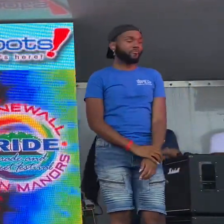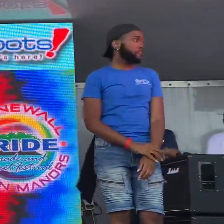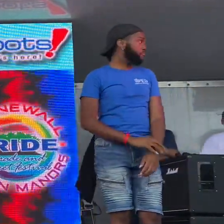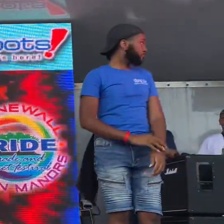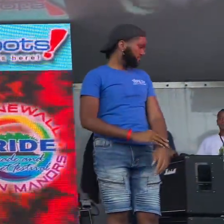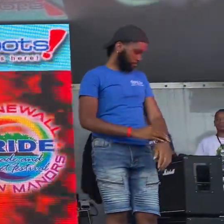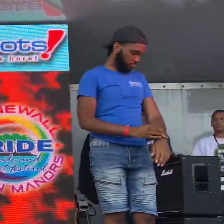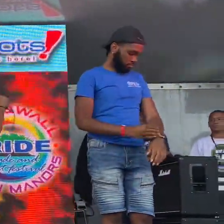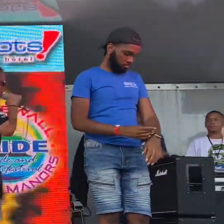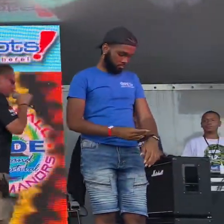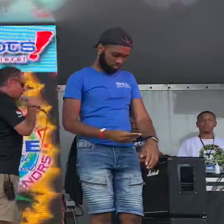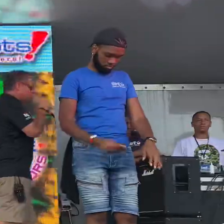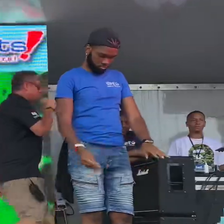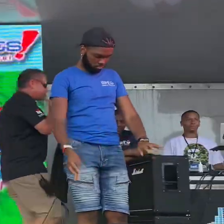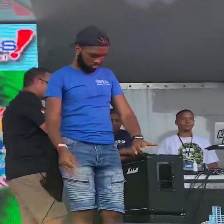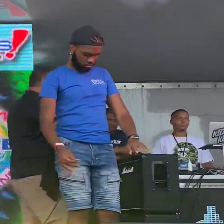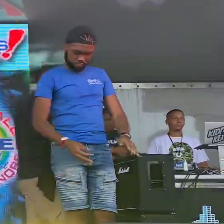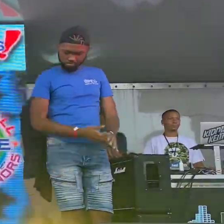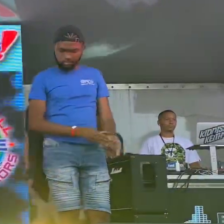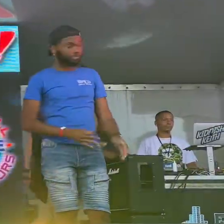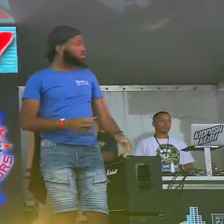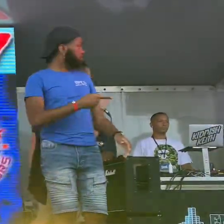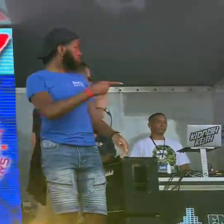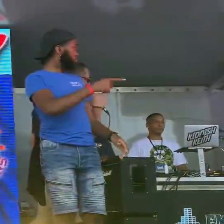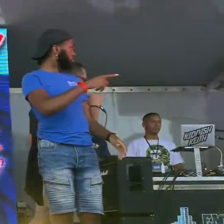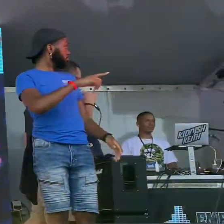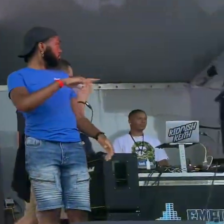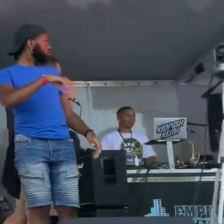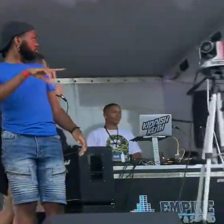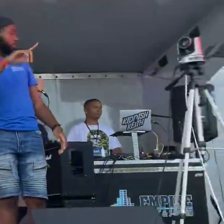Mayor Dean Trentellis of Fort Lauderdale is in the building. Dean